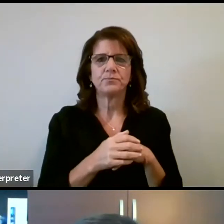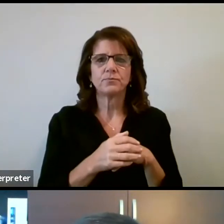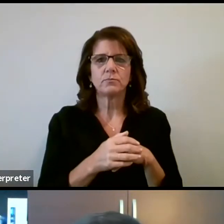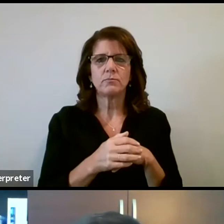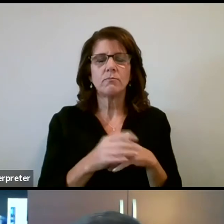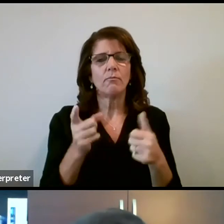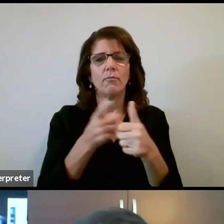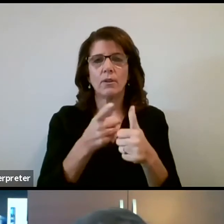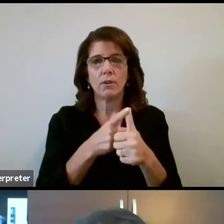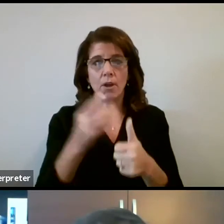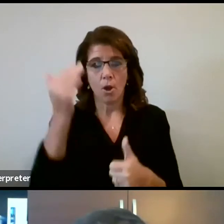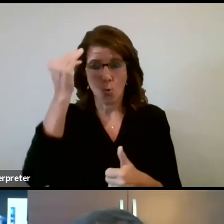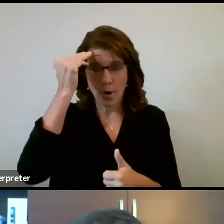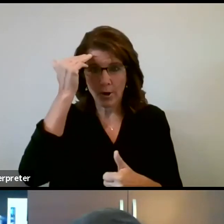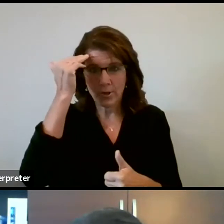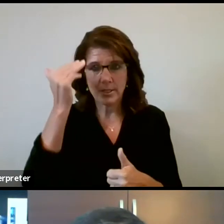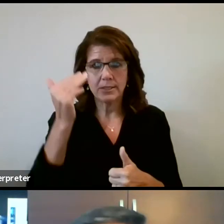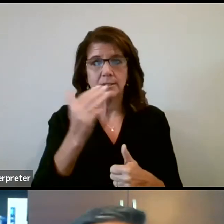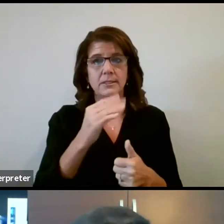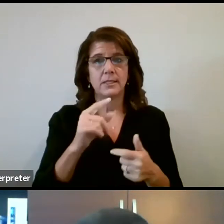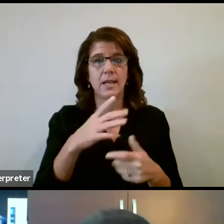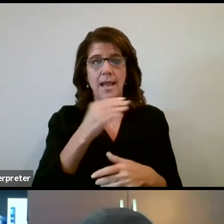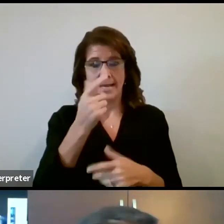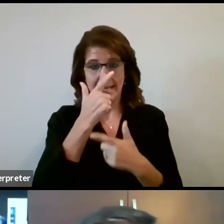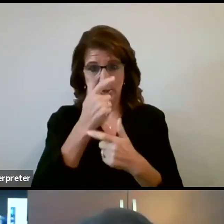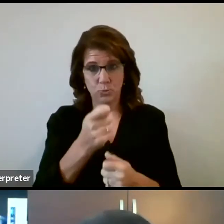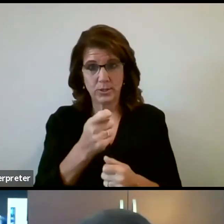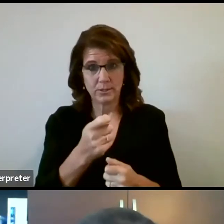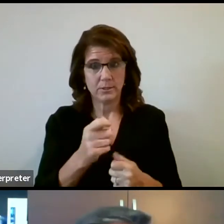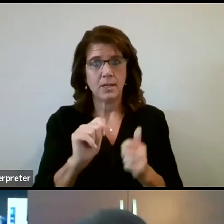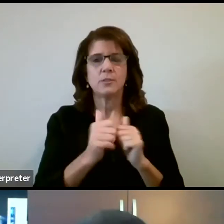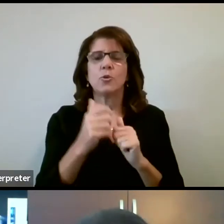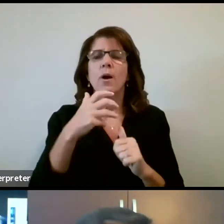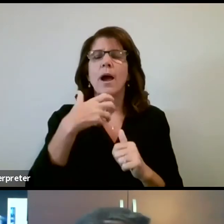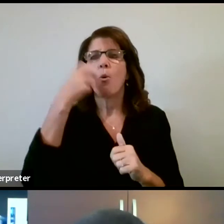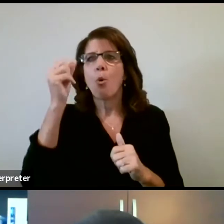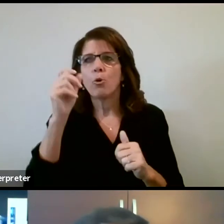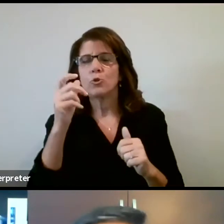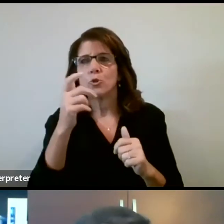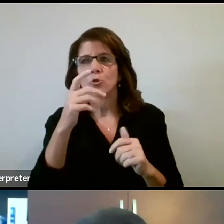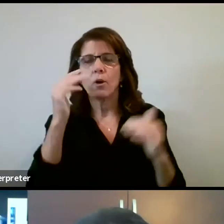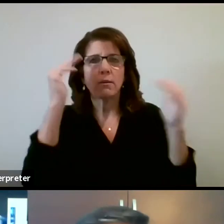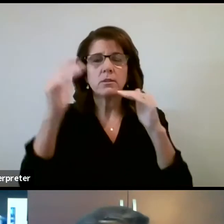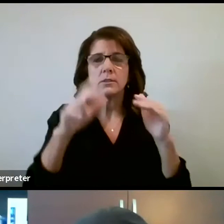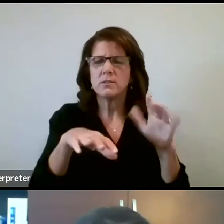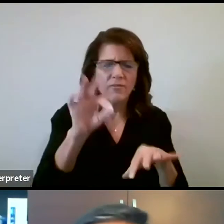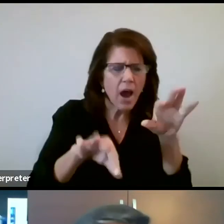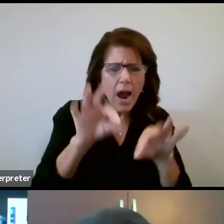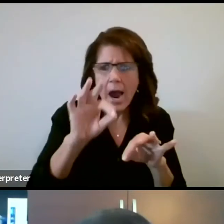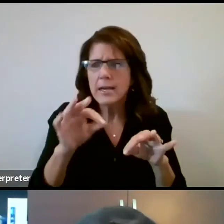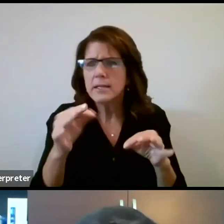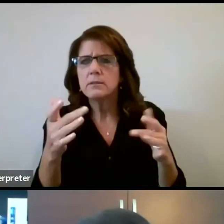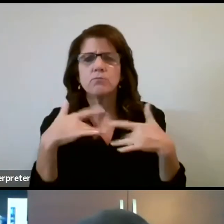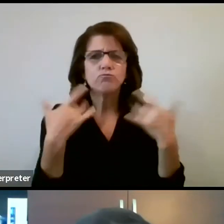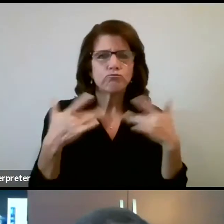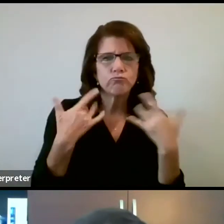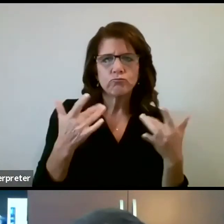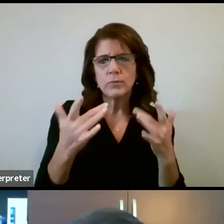those are awareness and interest. So how are older adults finding out about technology